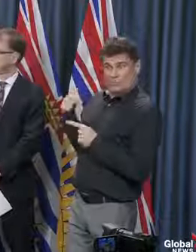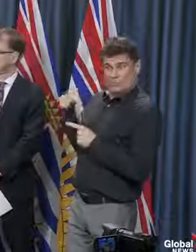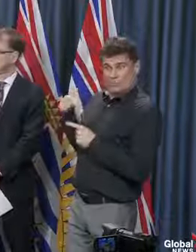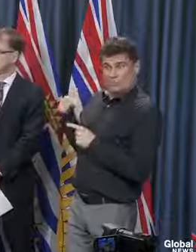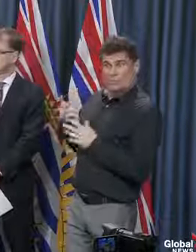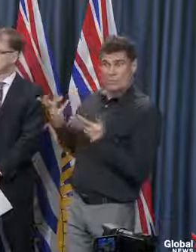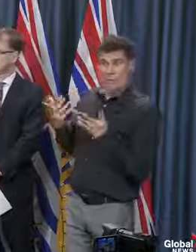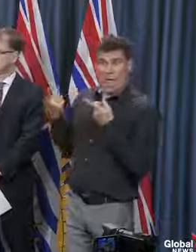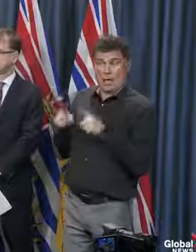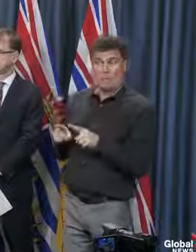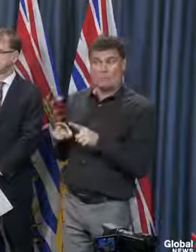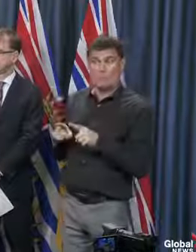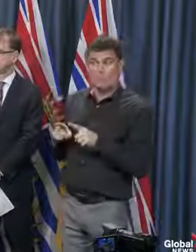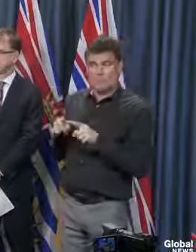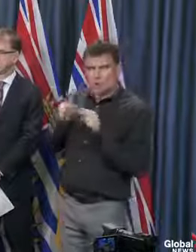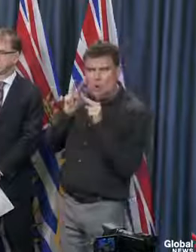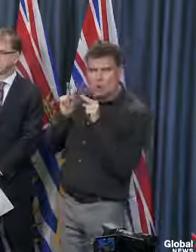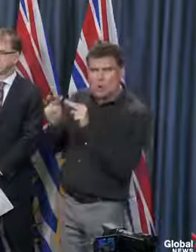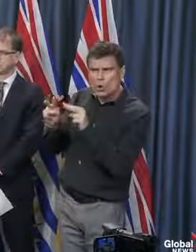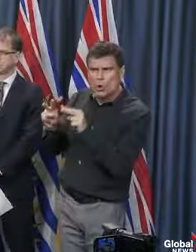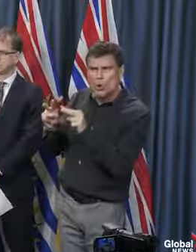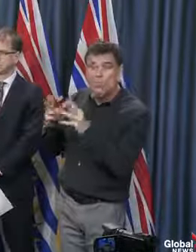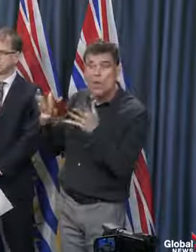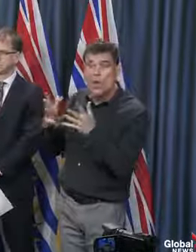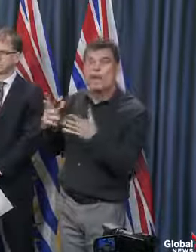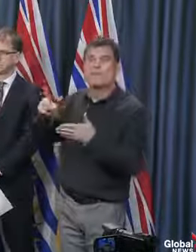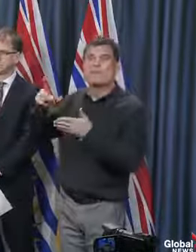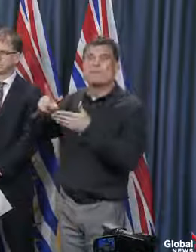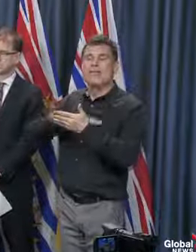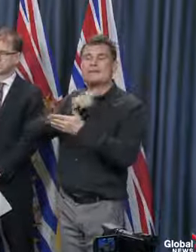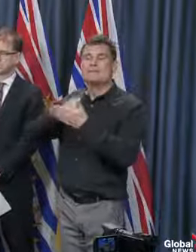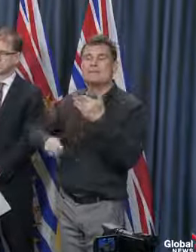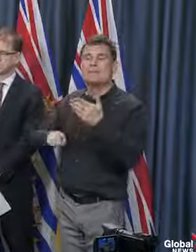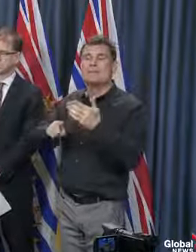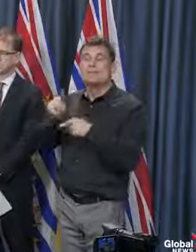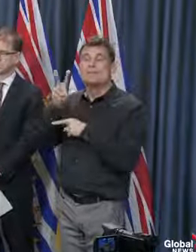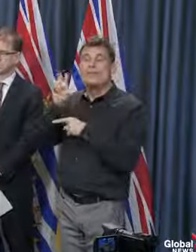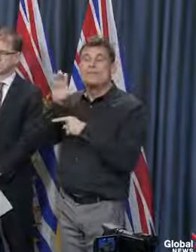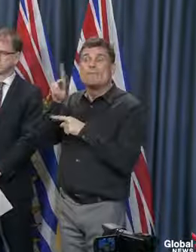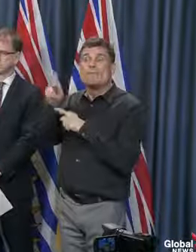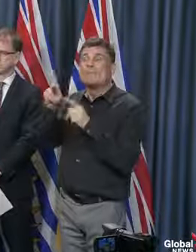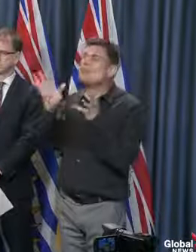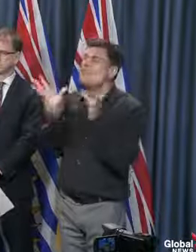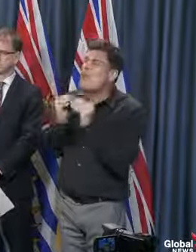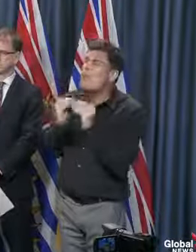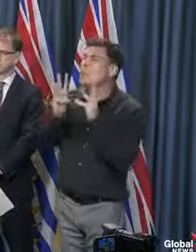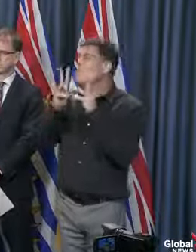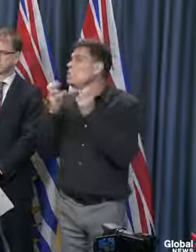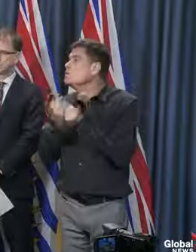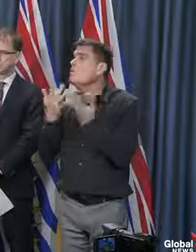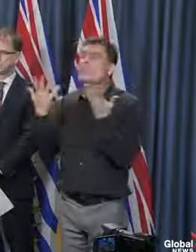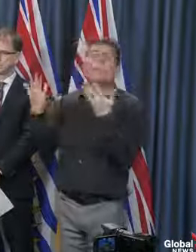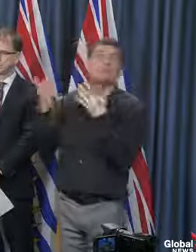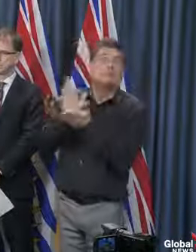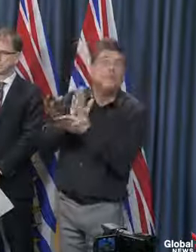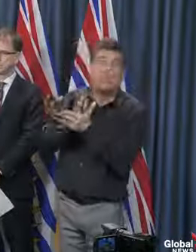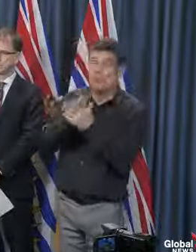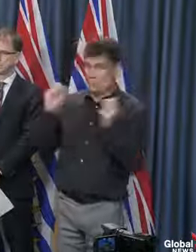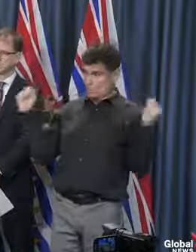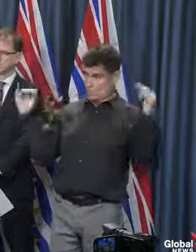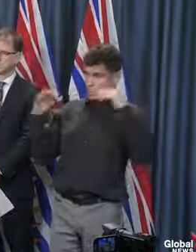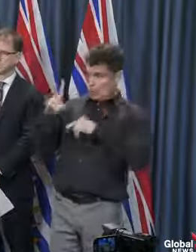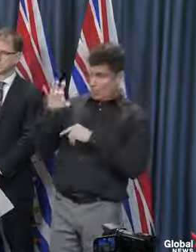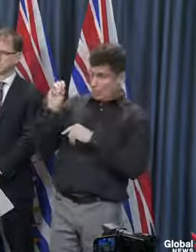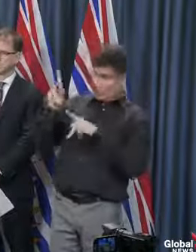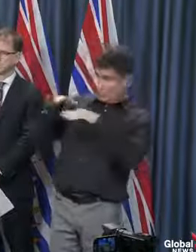order canceling all gatherings greater than 250 people. And across the country this weekend, we've had discussions